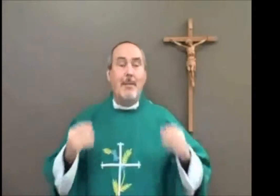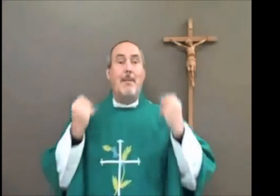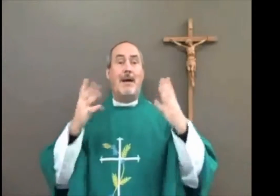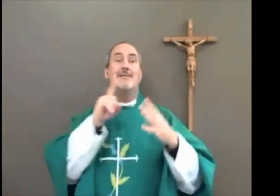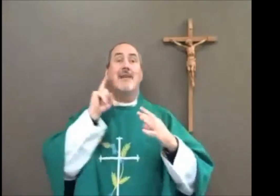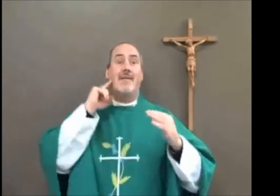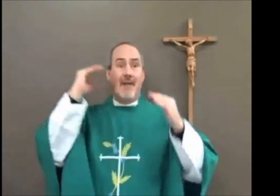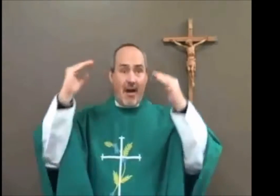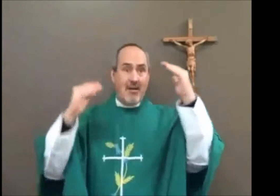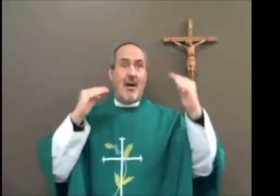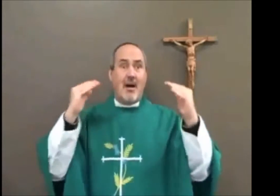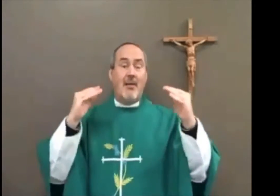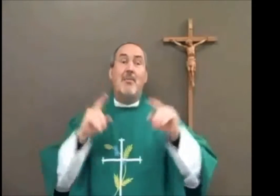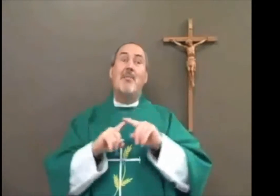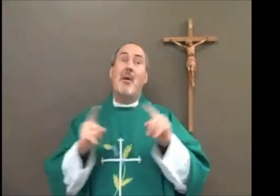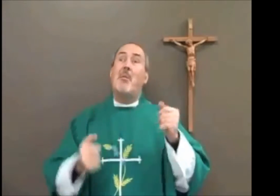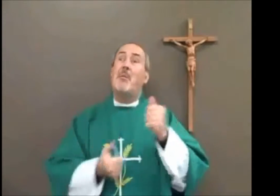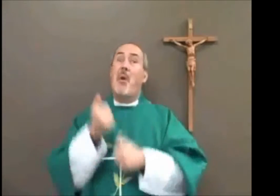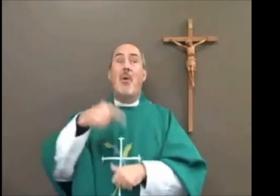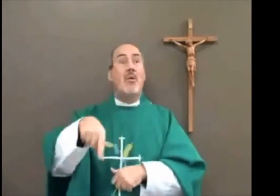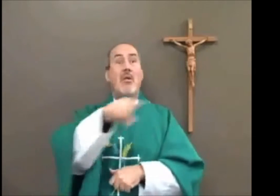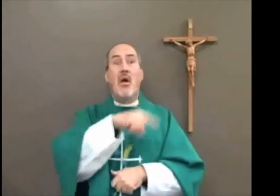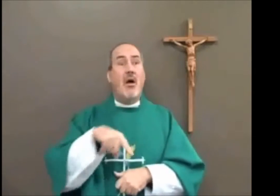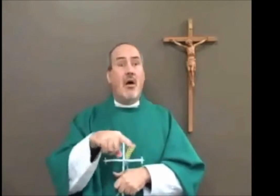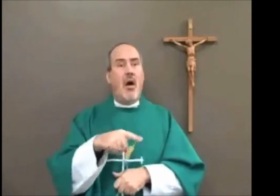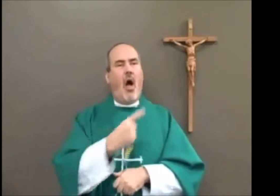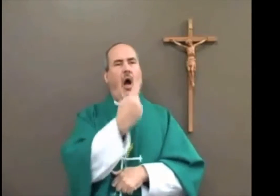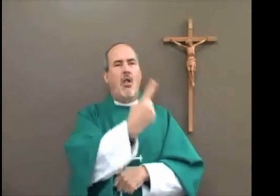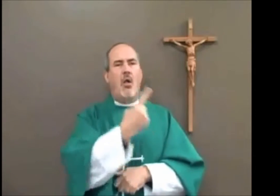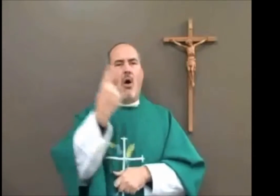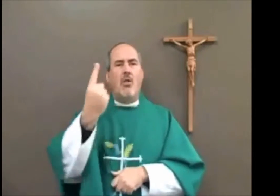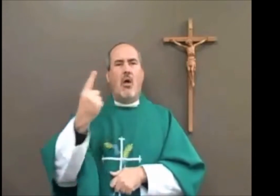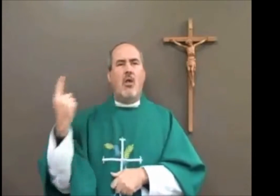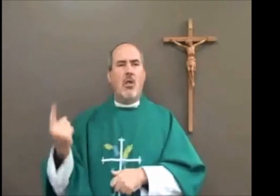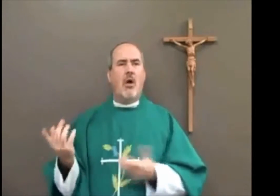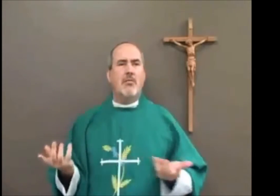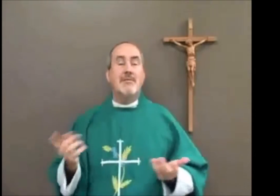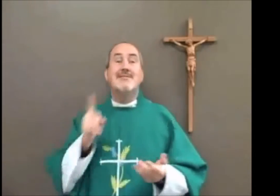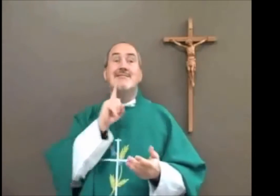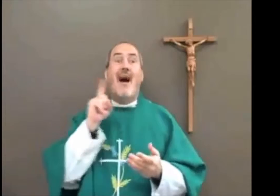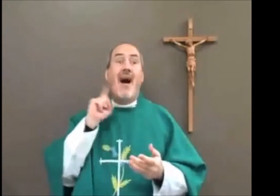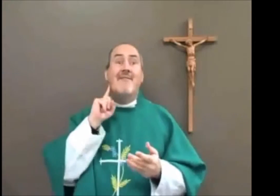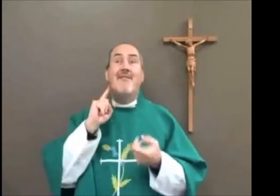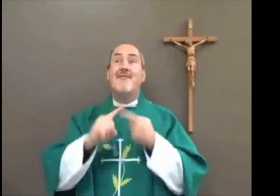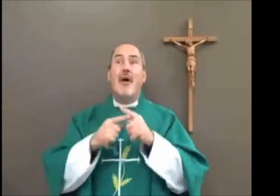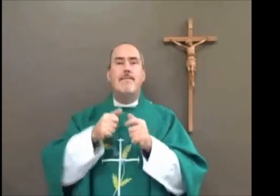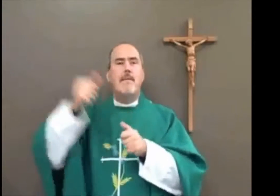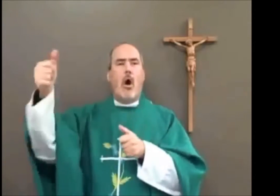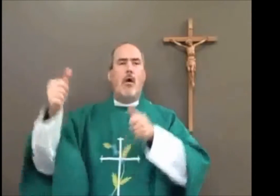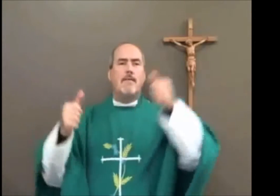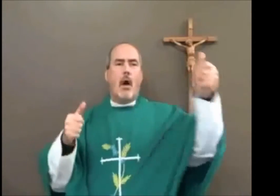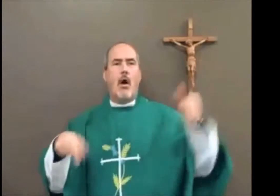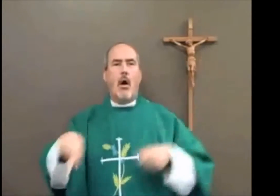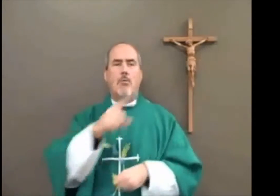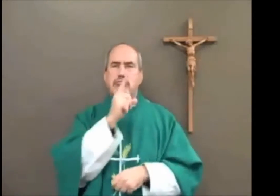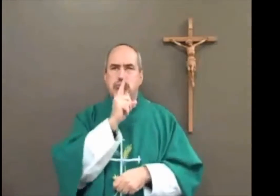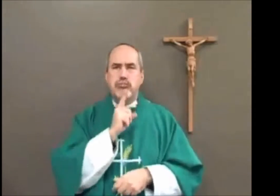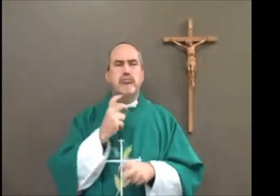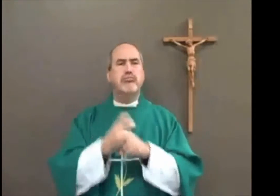Catholic community members noticed that there are many deaf children, many deaf adults who tend to live in